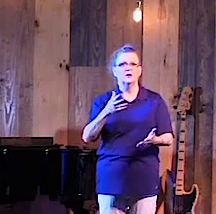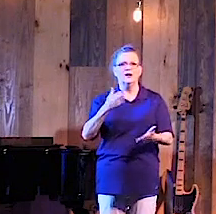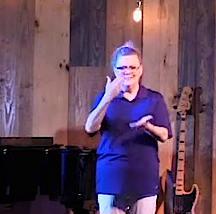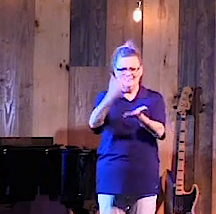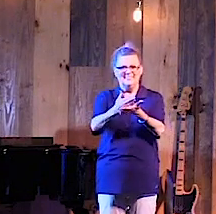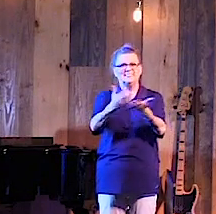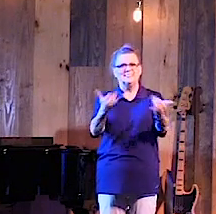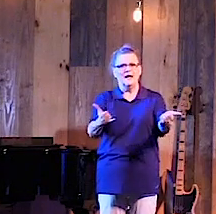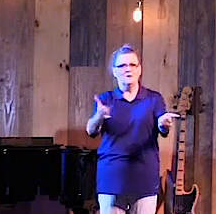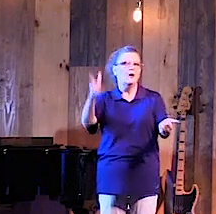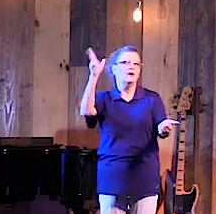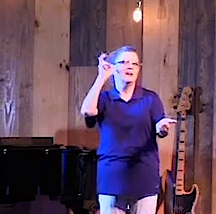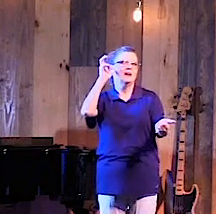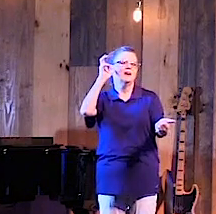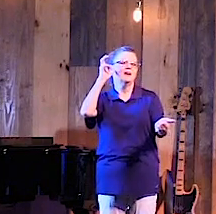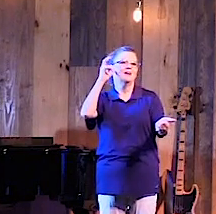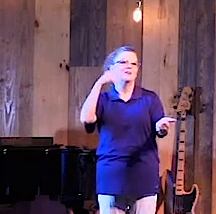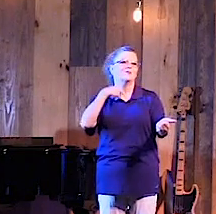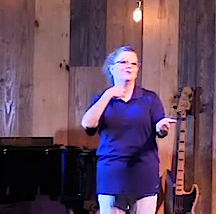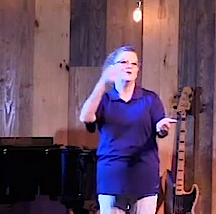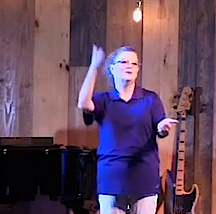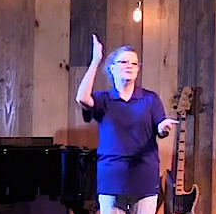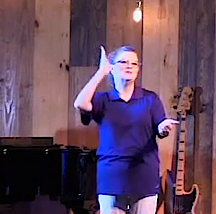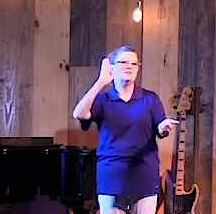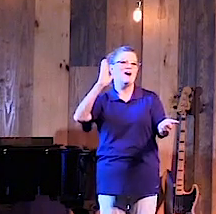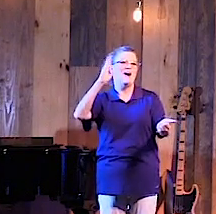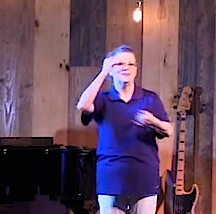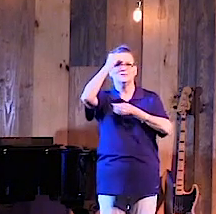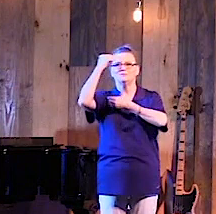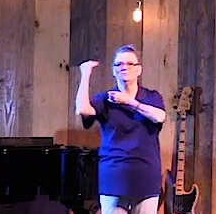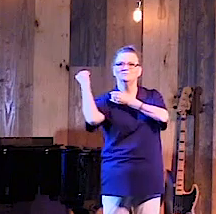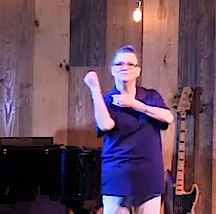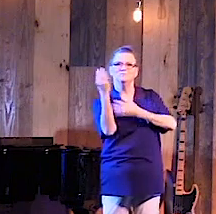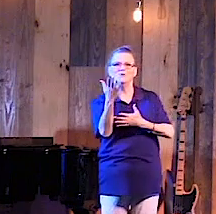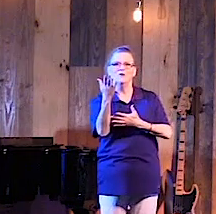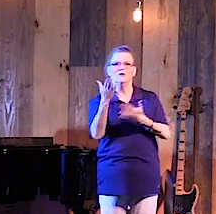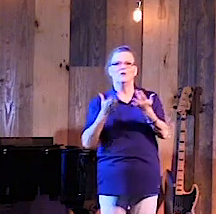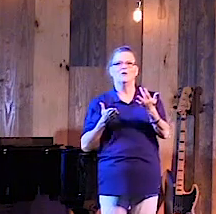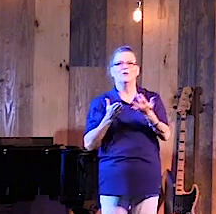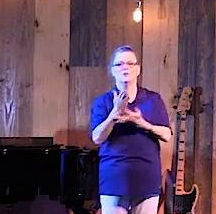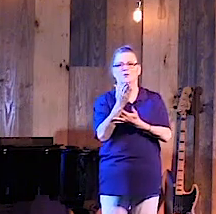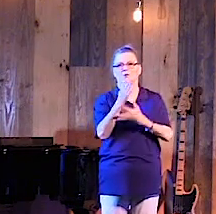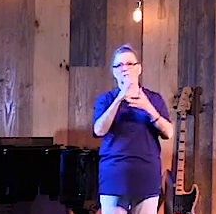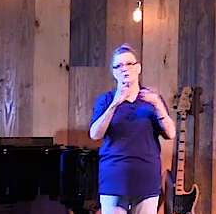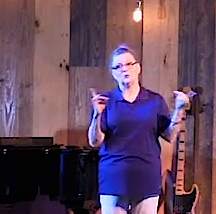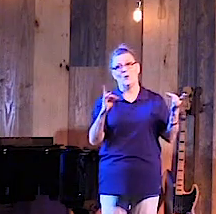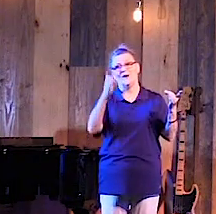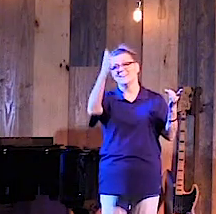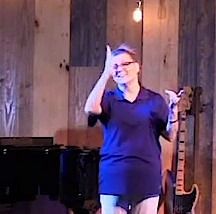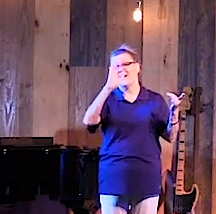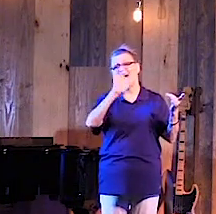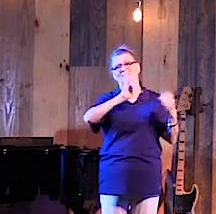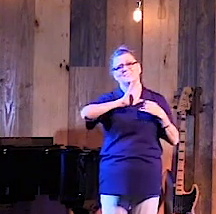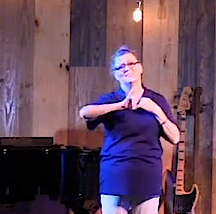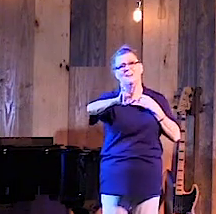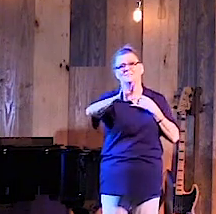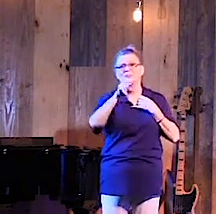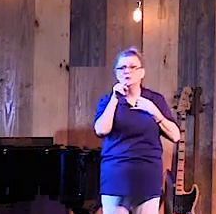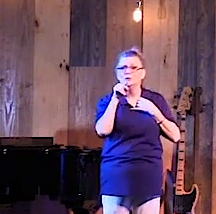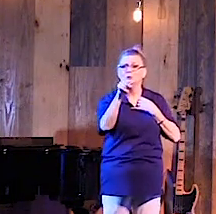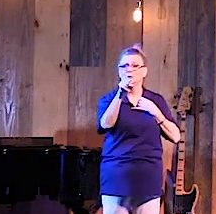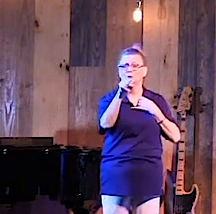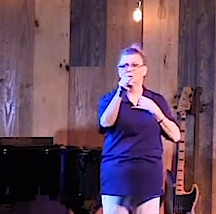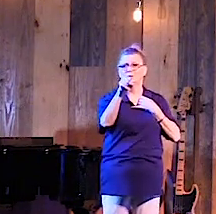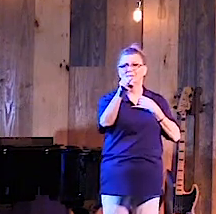voice of God telling you what I've been telling you right now through this story. That God loves you and he's running